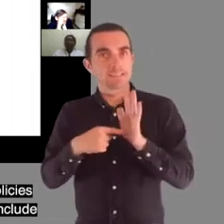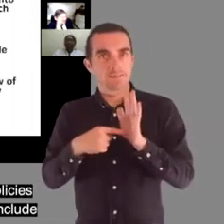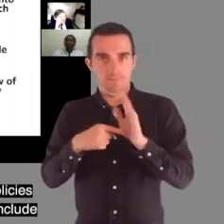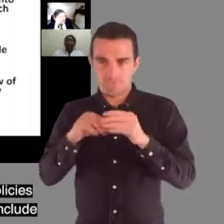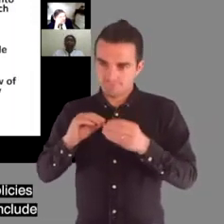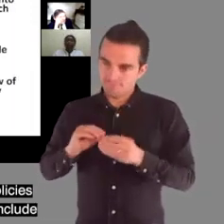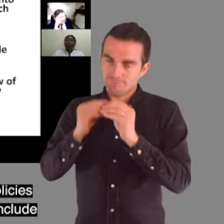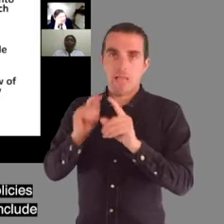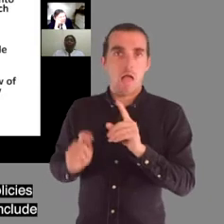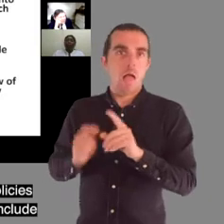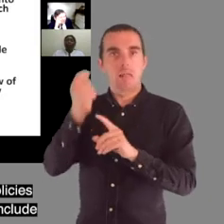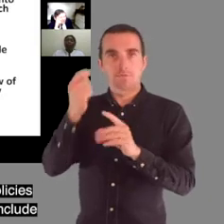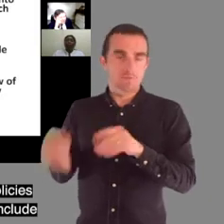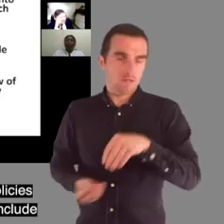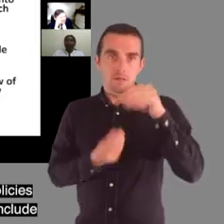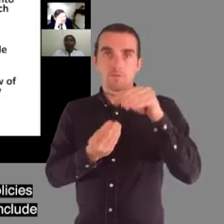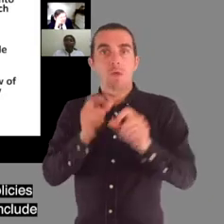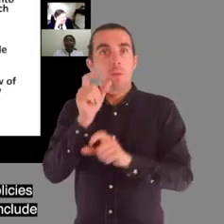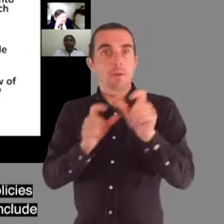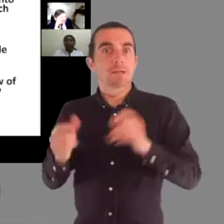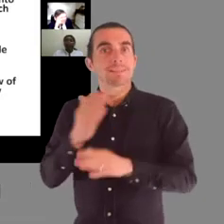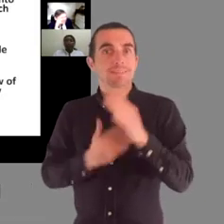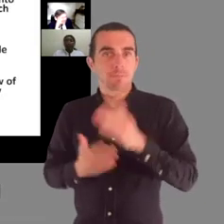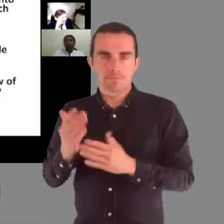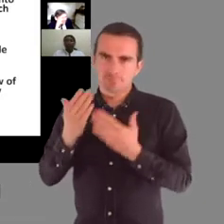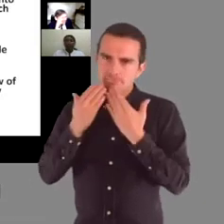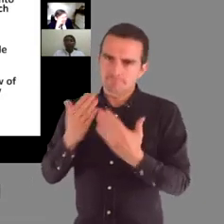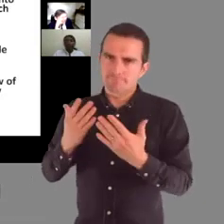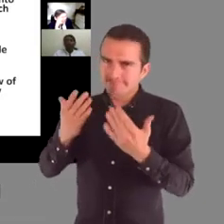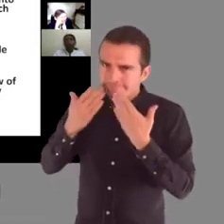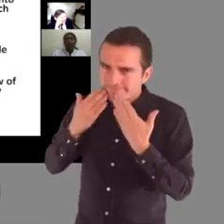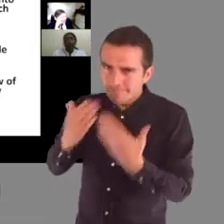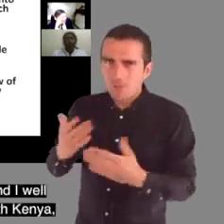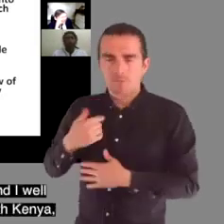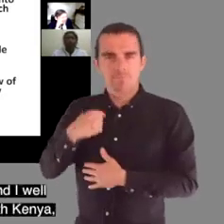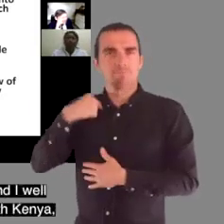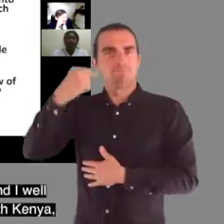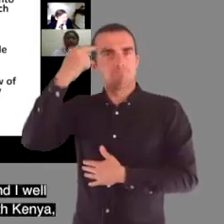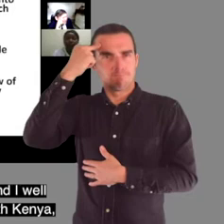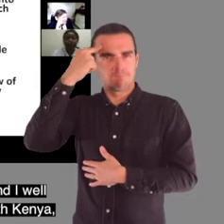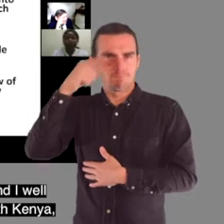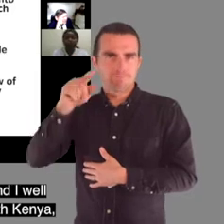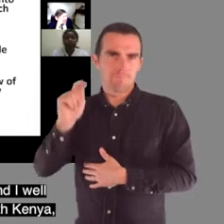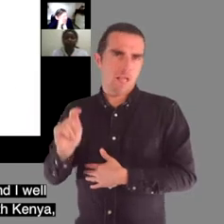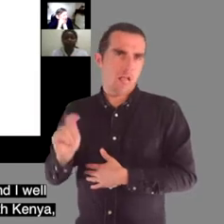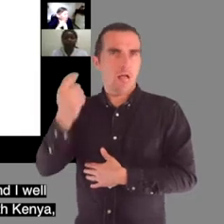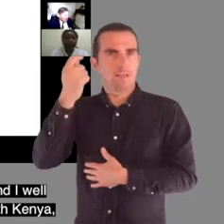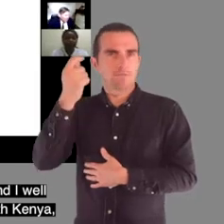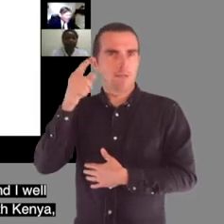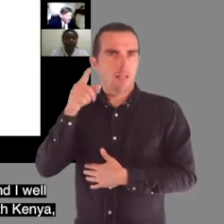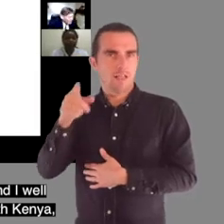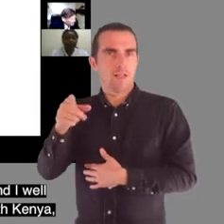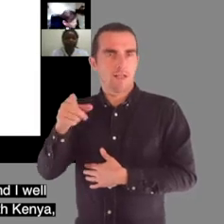in the way policies have been made in Kenya to include persons with disabilities. Thank you. Thank you, Sarah. And I